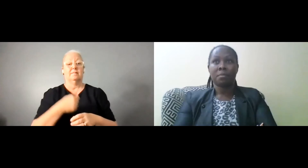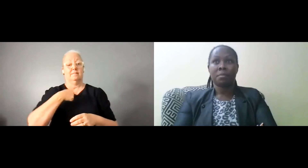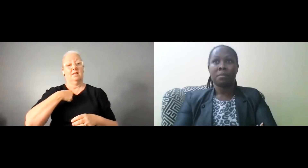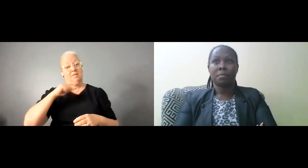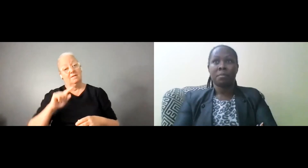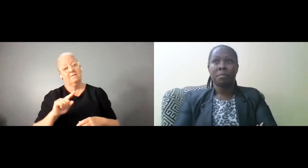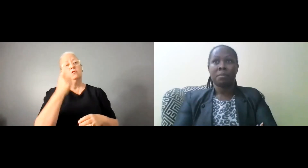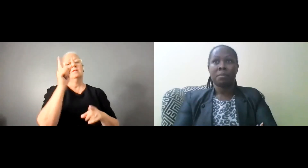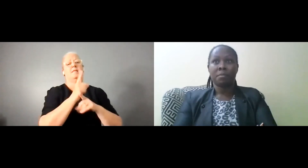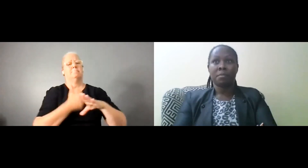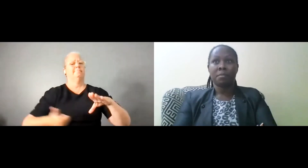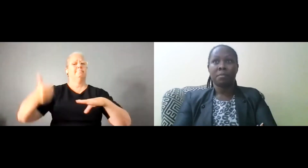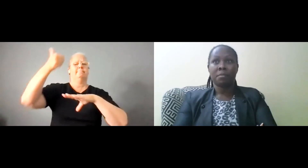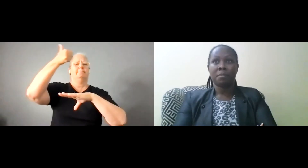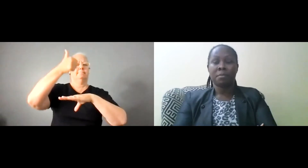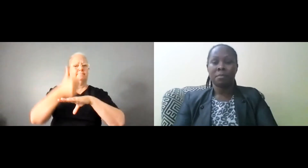drafting.